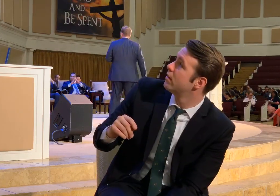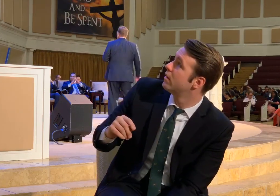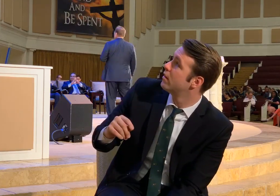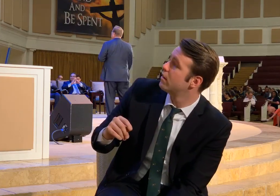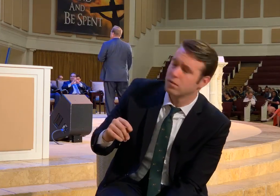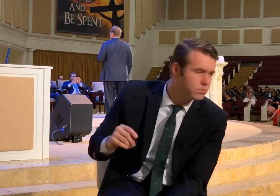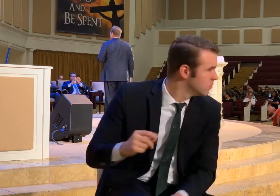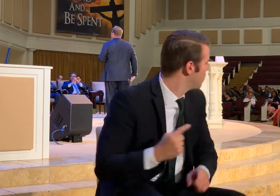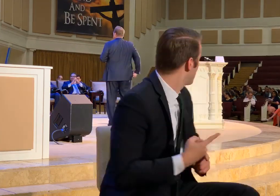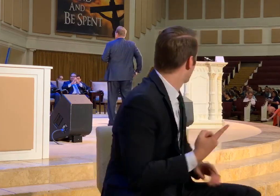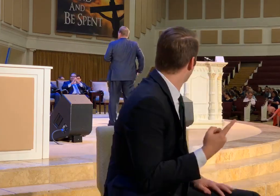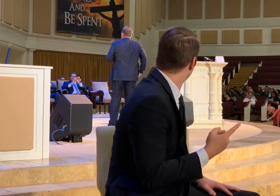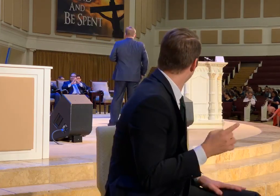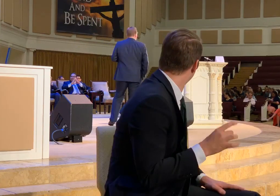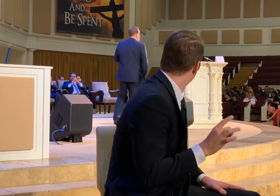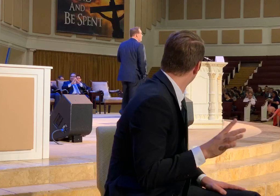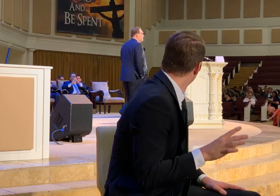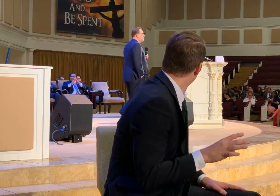I think I need you to write one there.